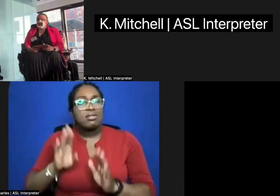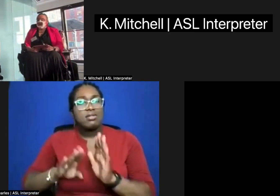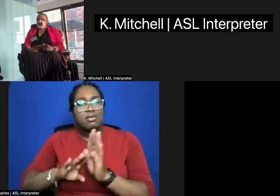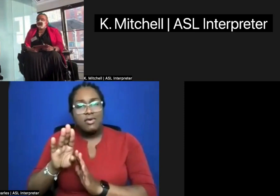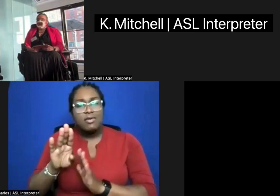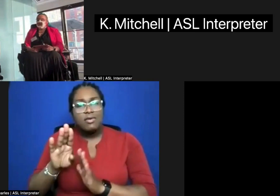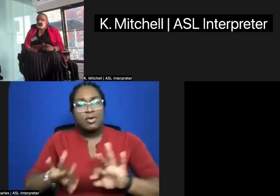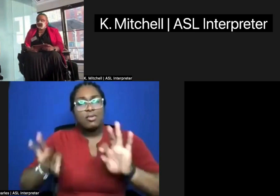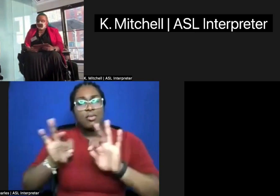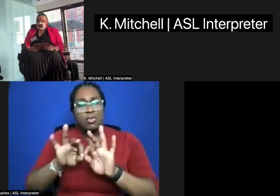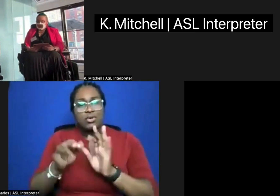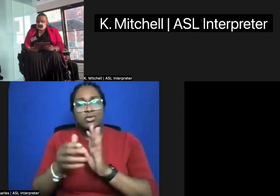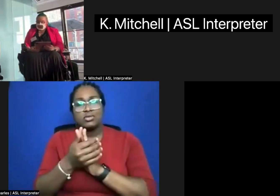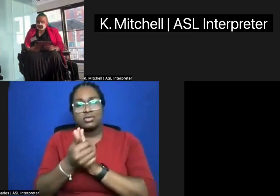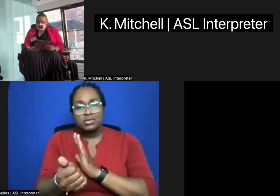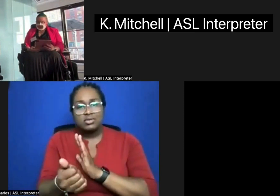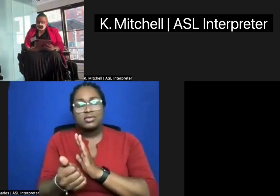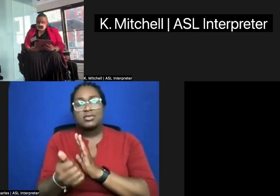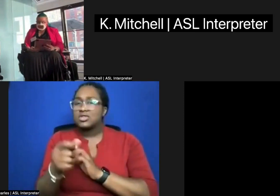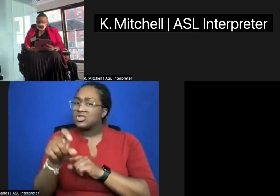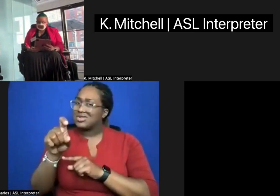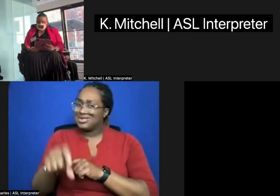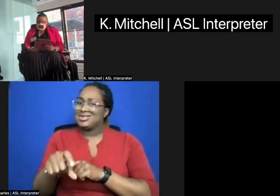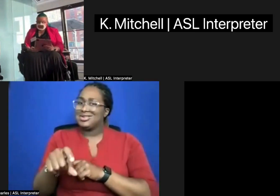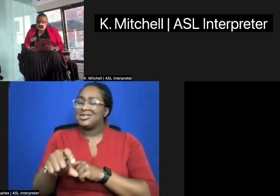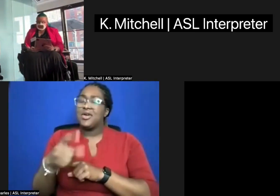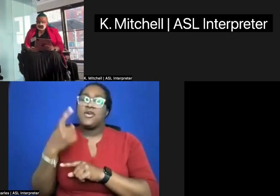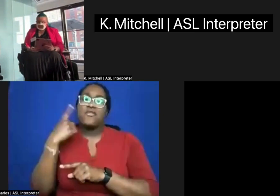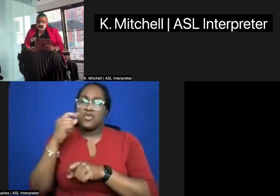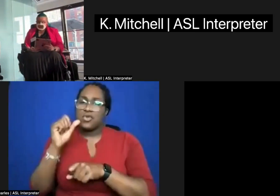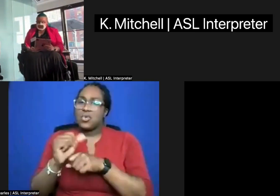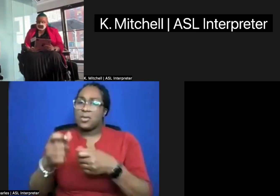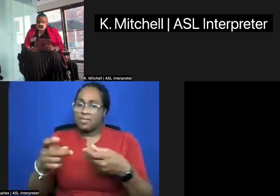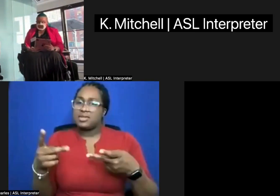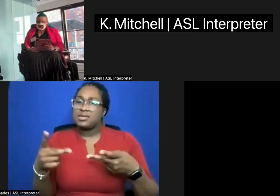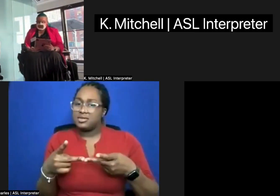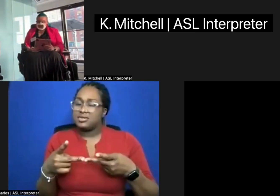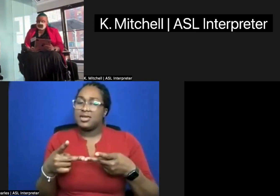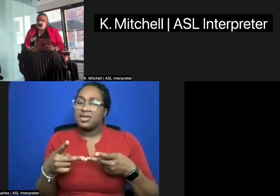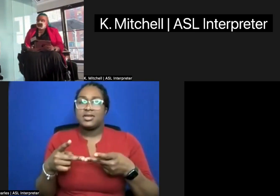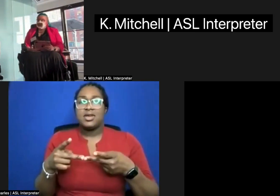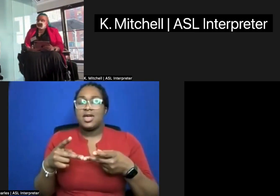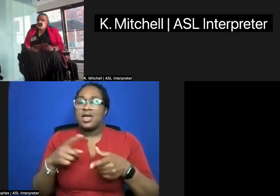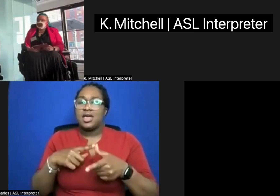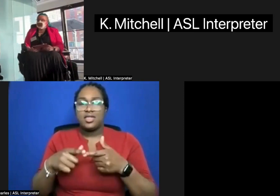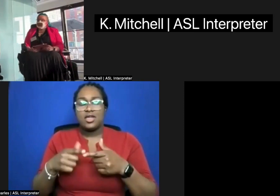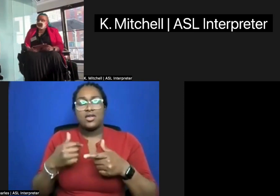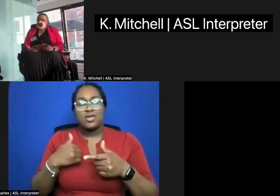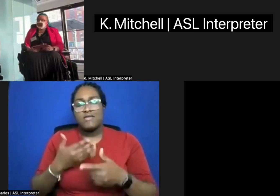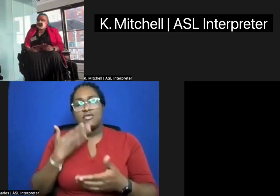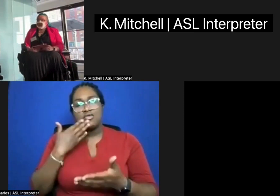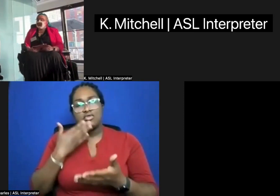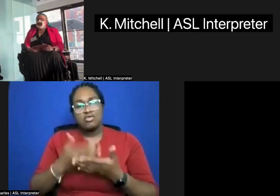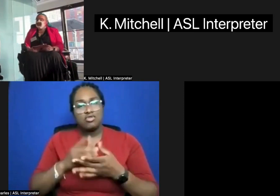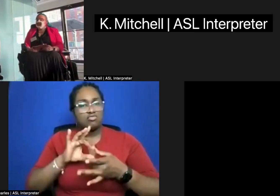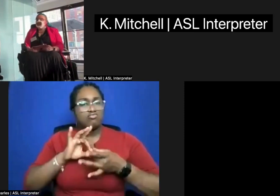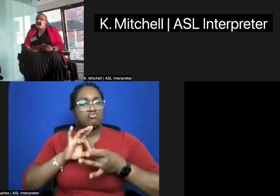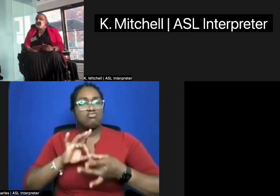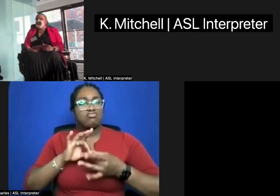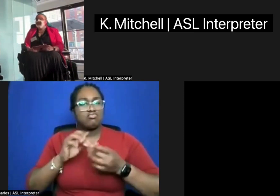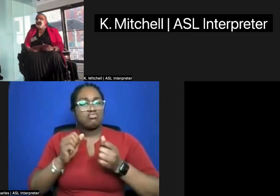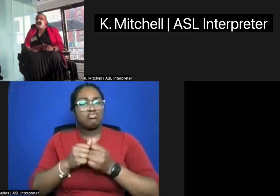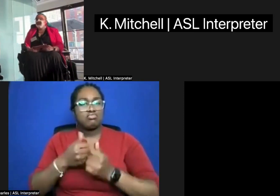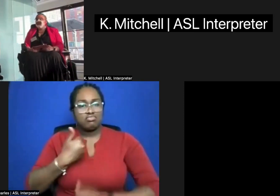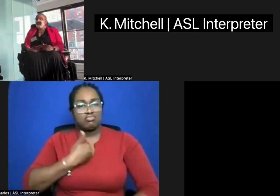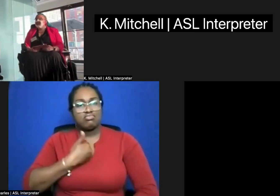important skills that are needed for the workplace, and you develop a good relationship with yourself. And I think that